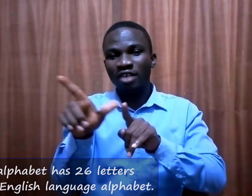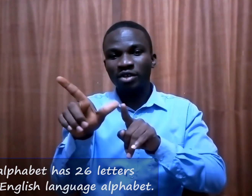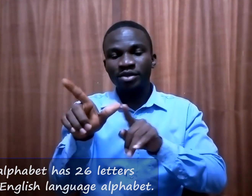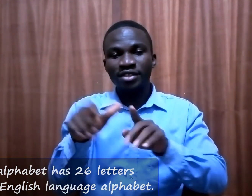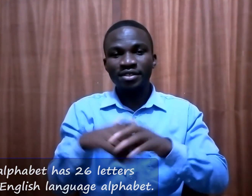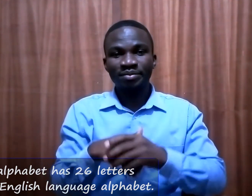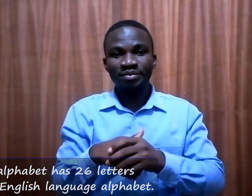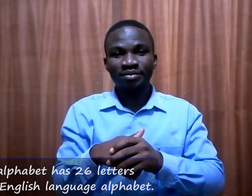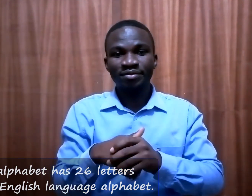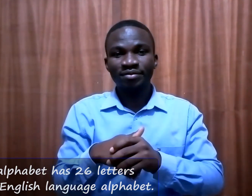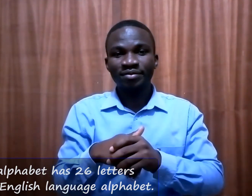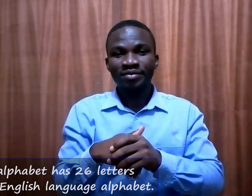alphabet.